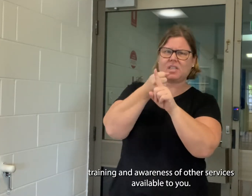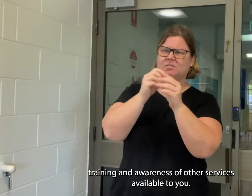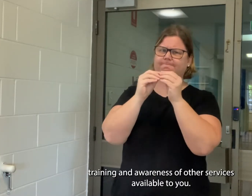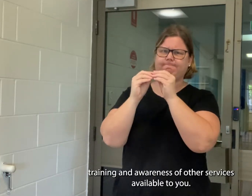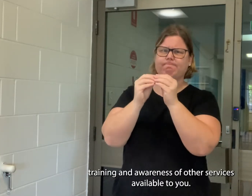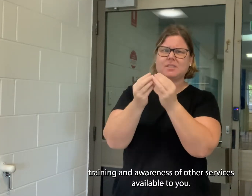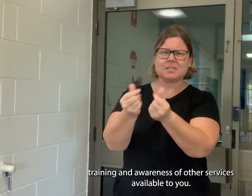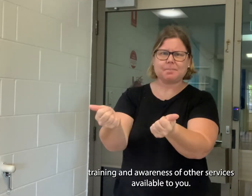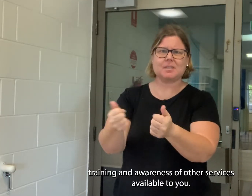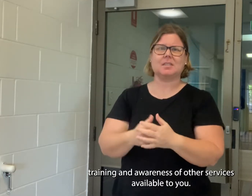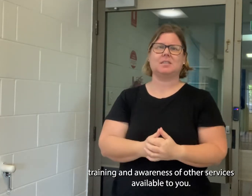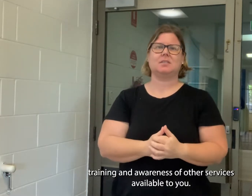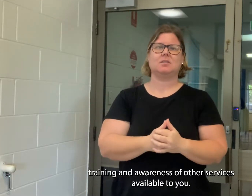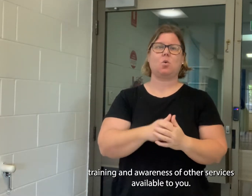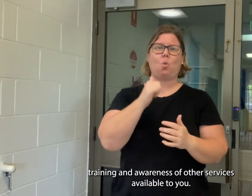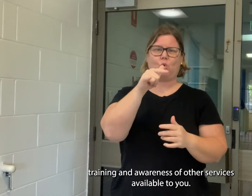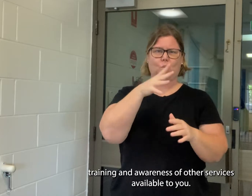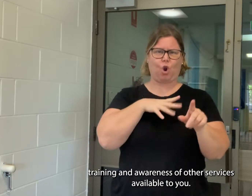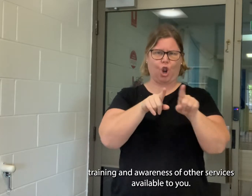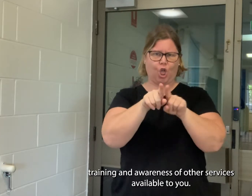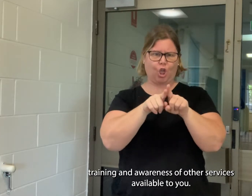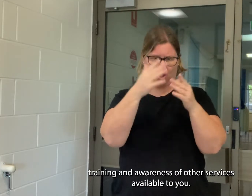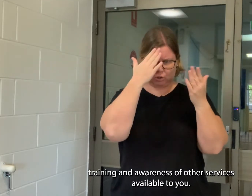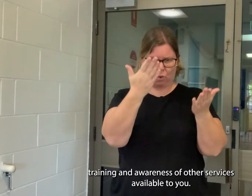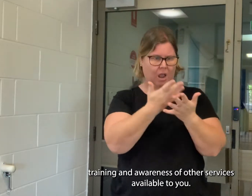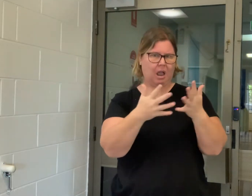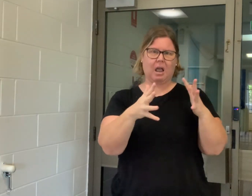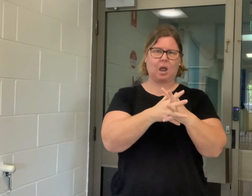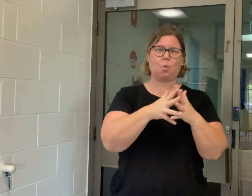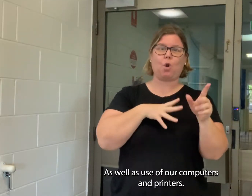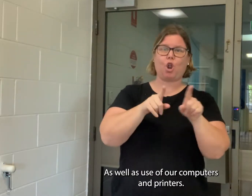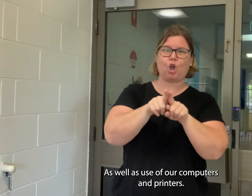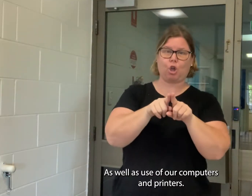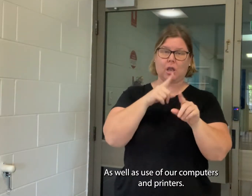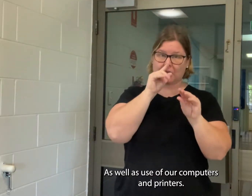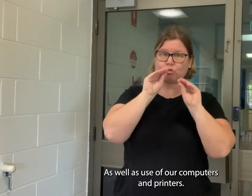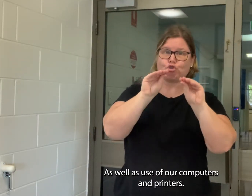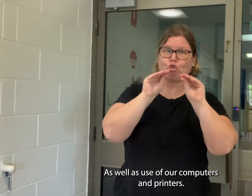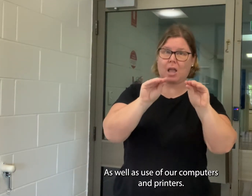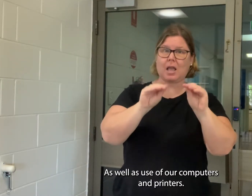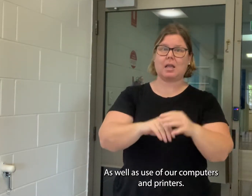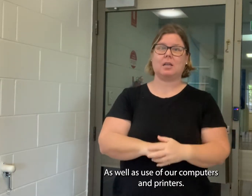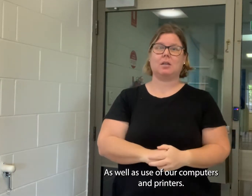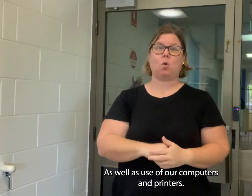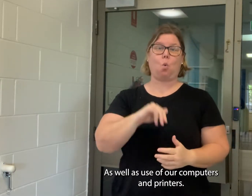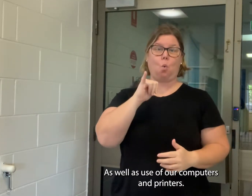training and awareness of other services available to you, as well as use of our computers and printers.